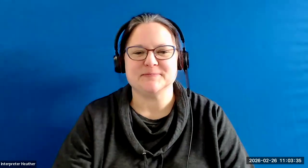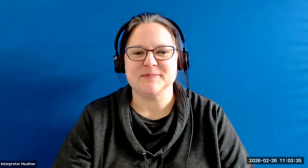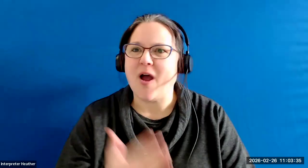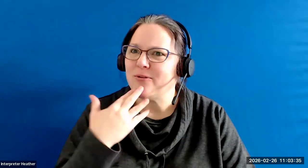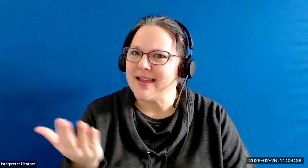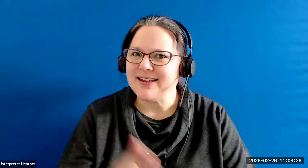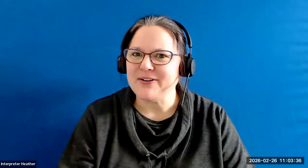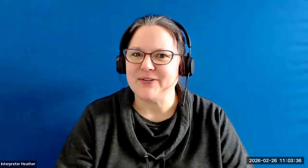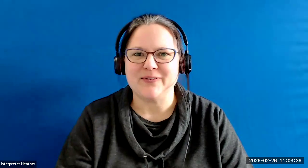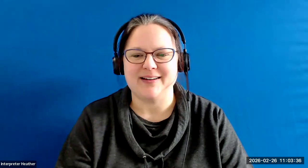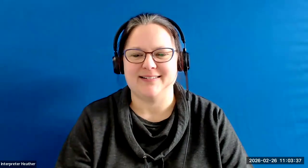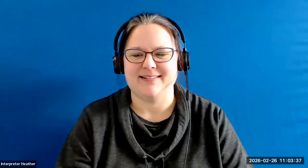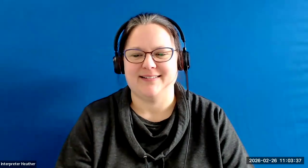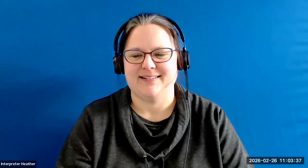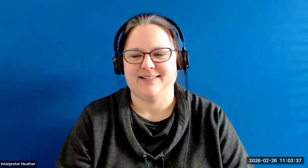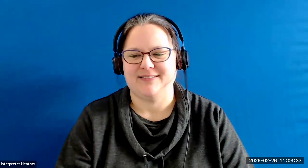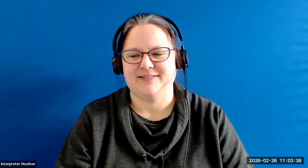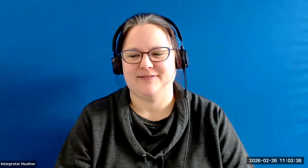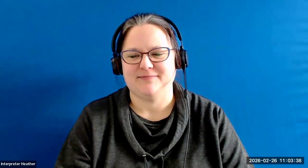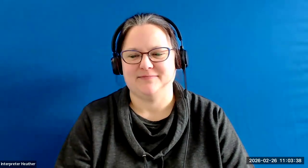Thank you.